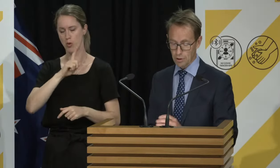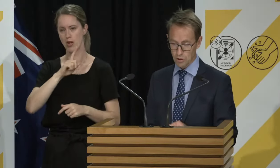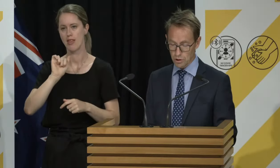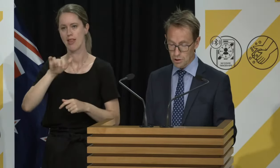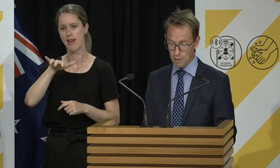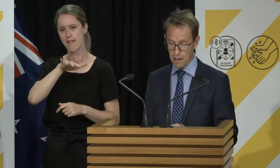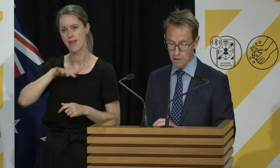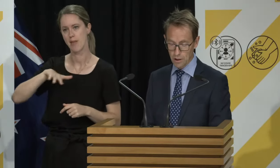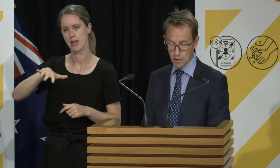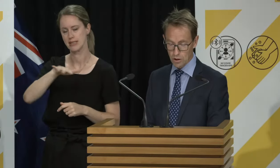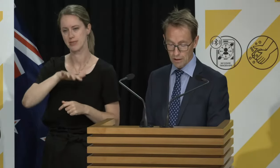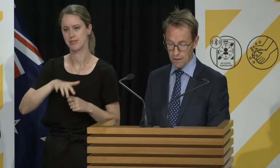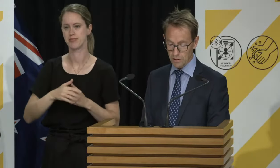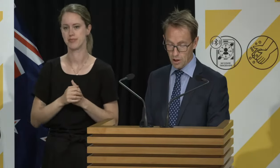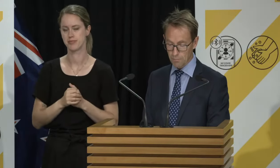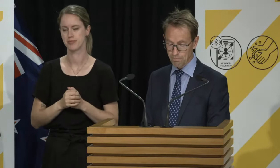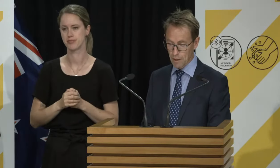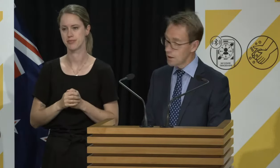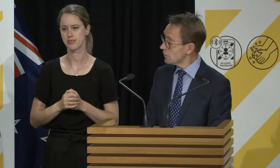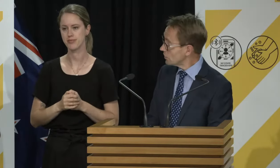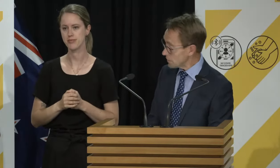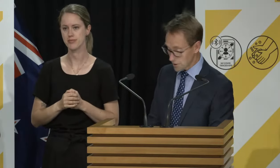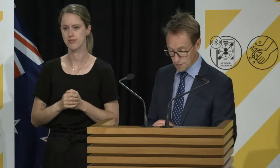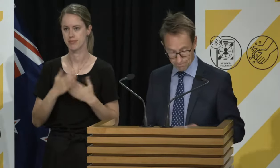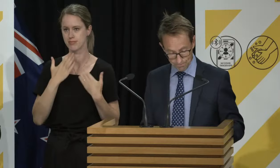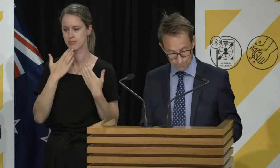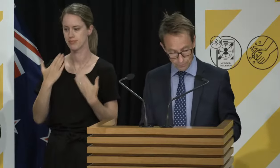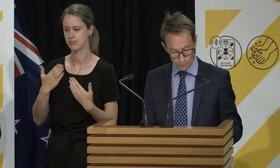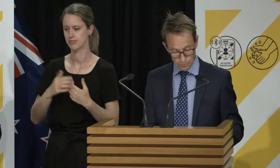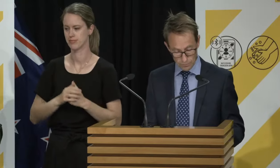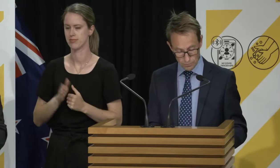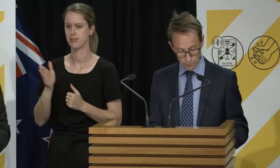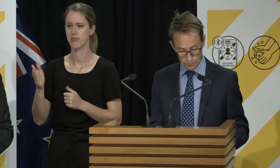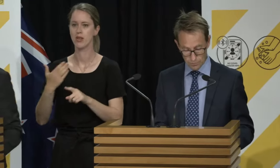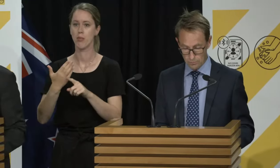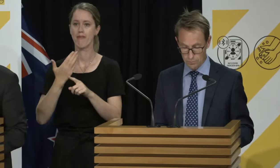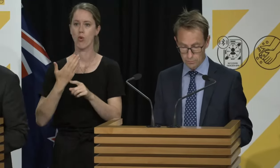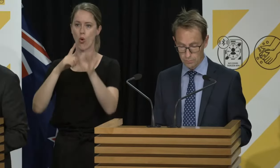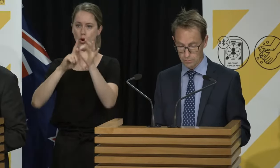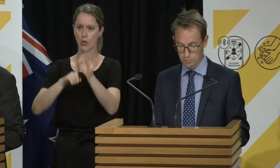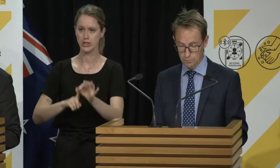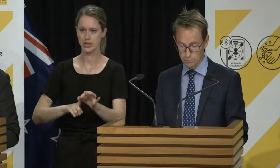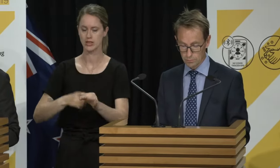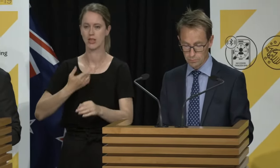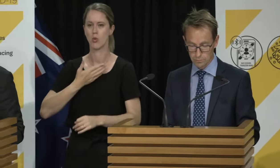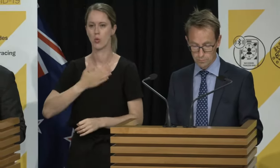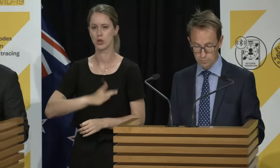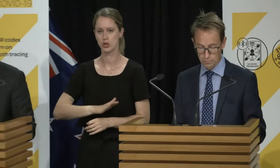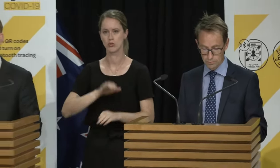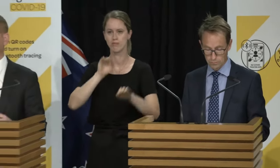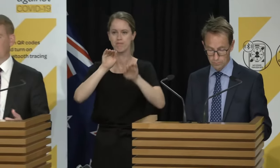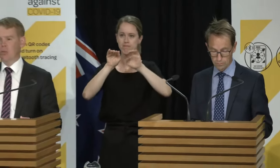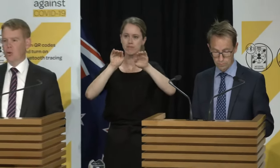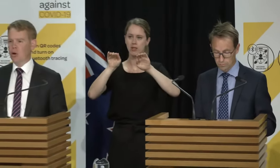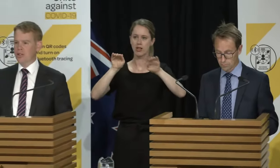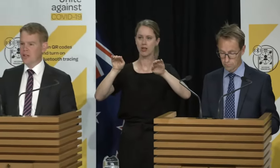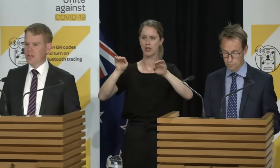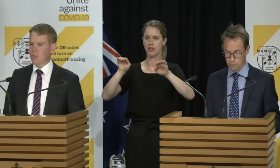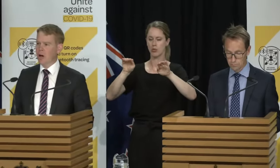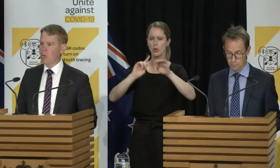their families who did depart at that time. Thank you, Minister. Just before we get into questions, I do want to remind everybody the